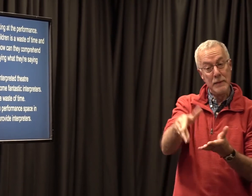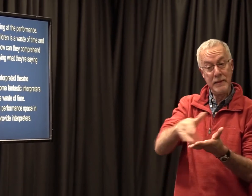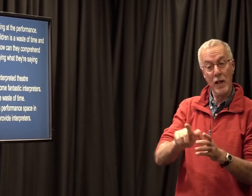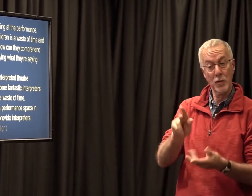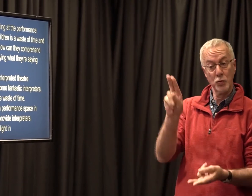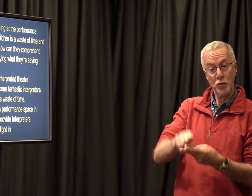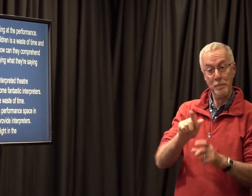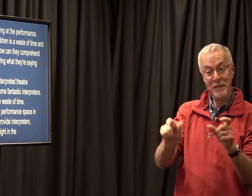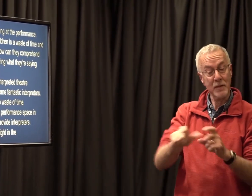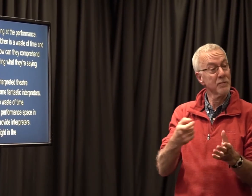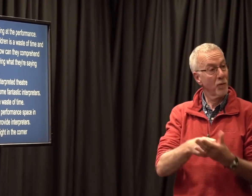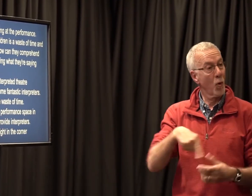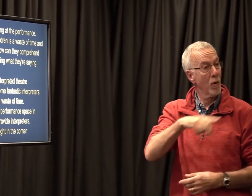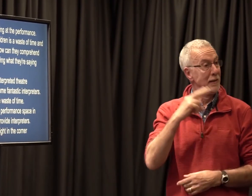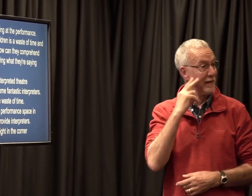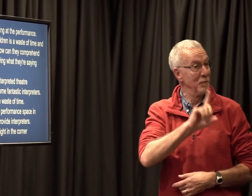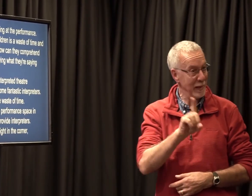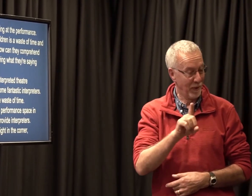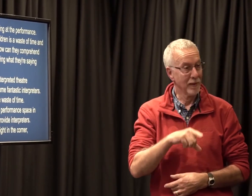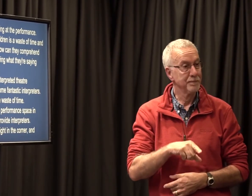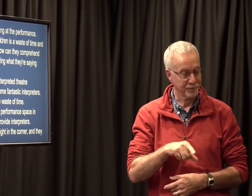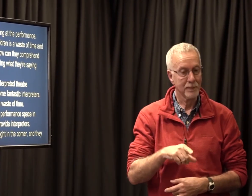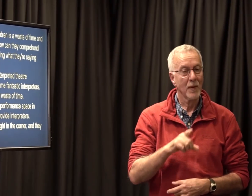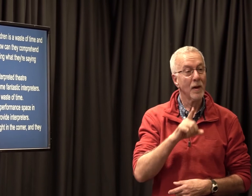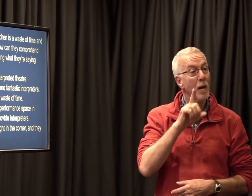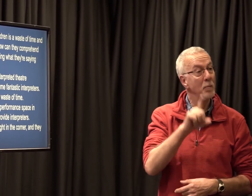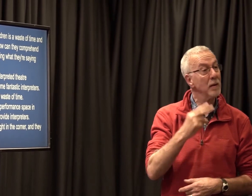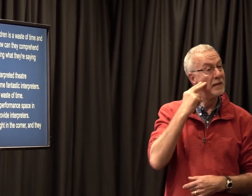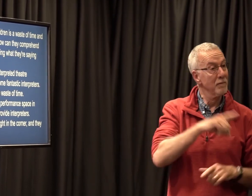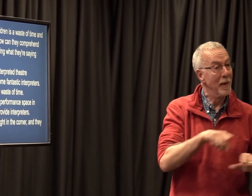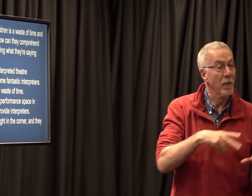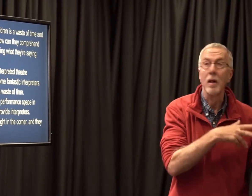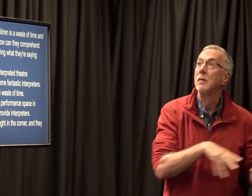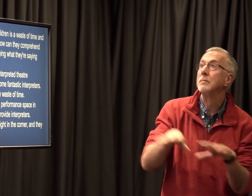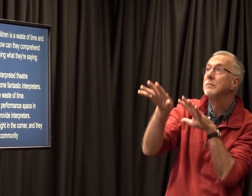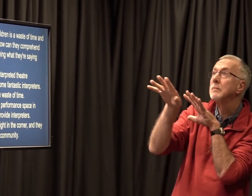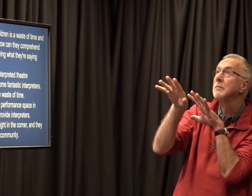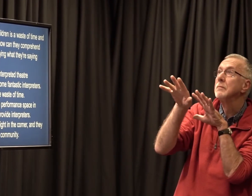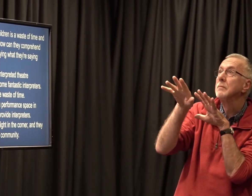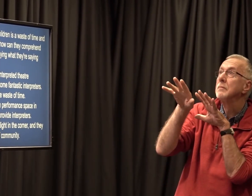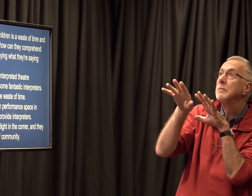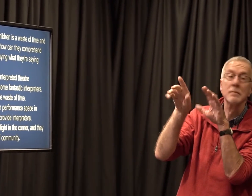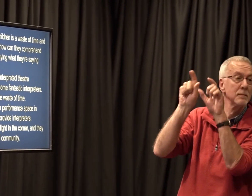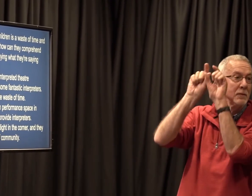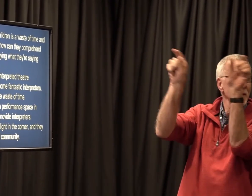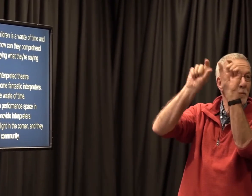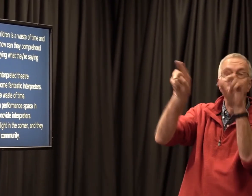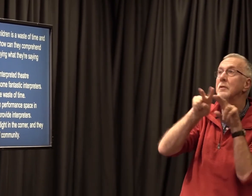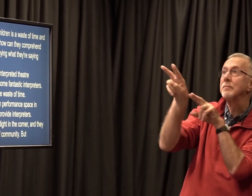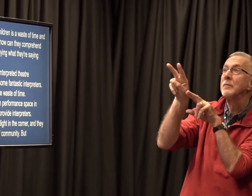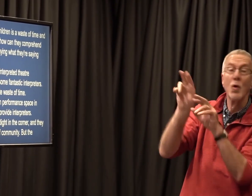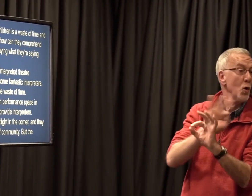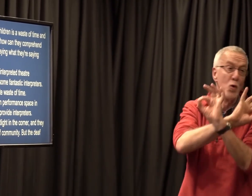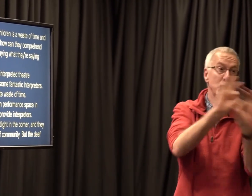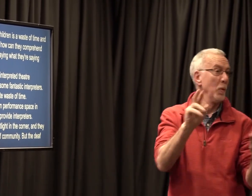corner, and they sell cheap tickets to the deaf community. The deaf people